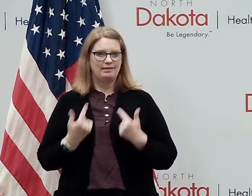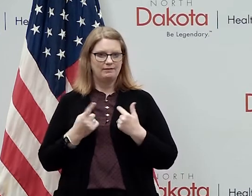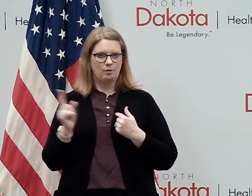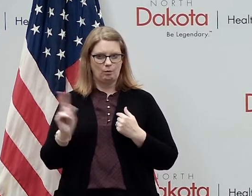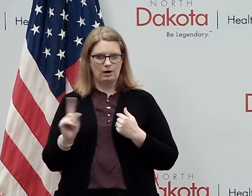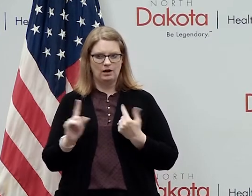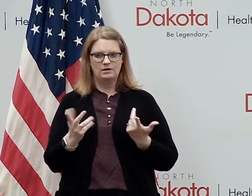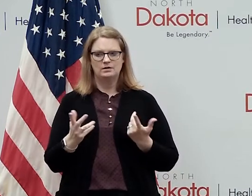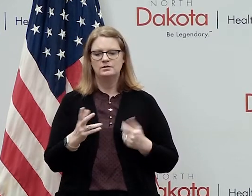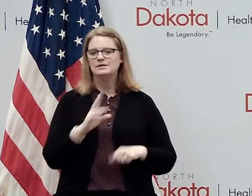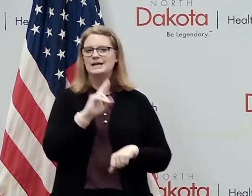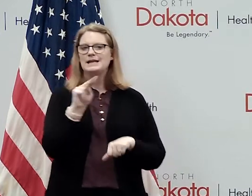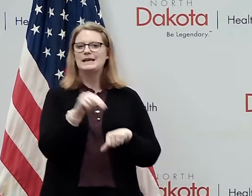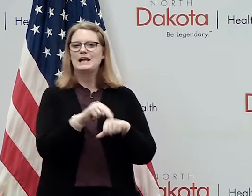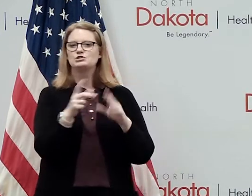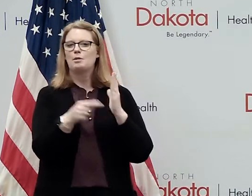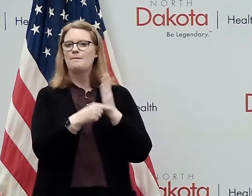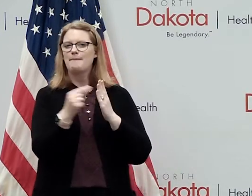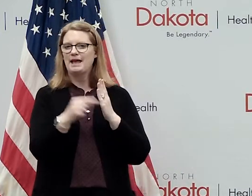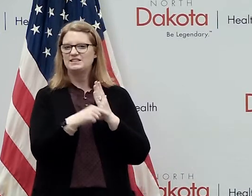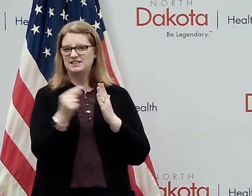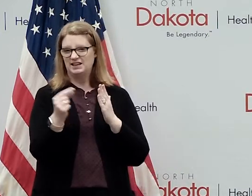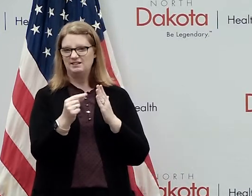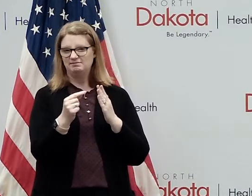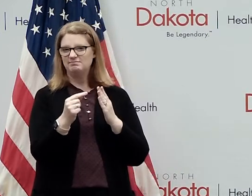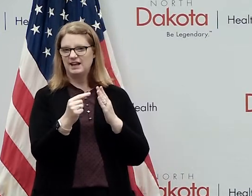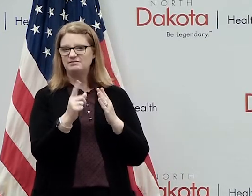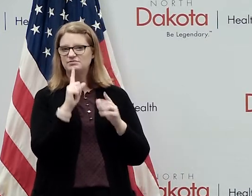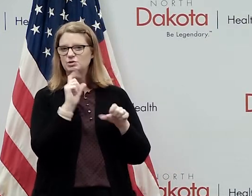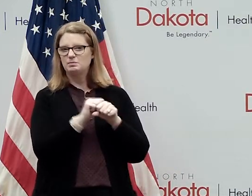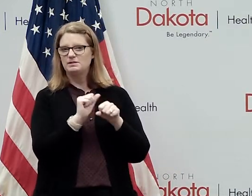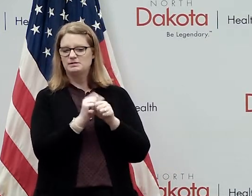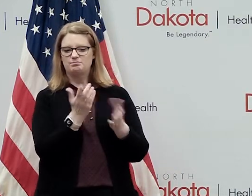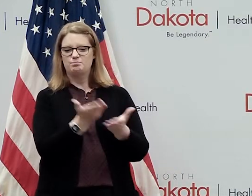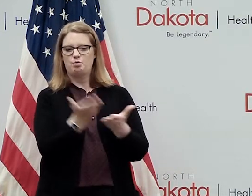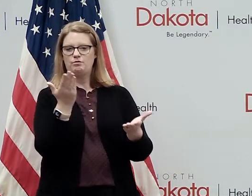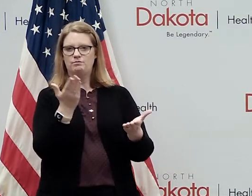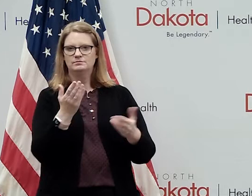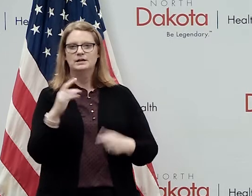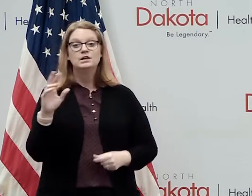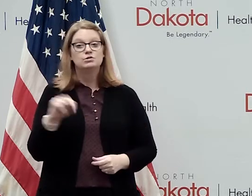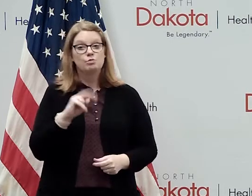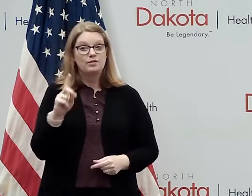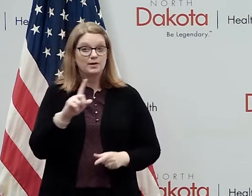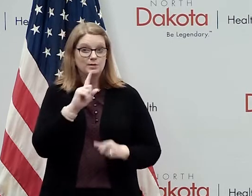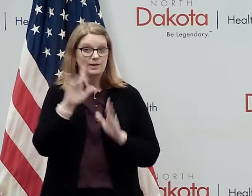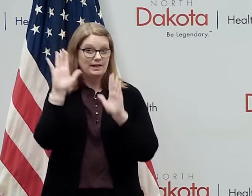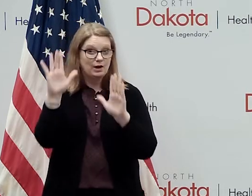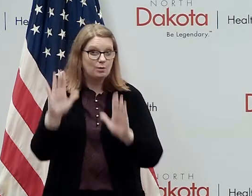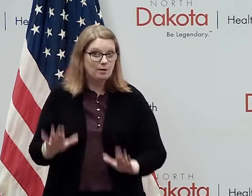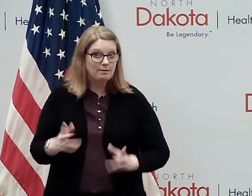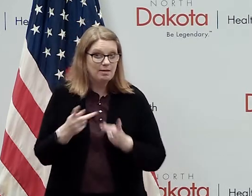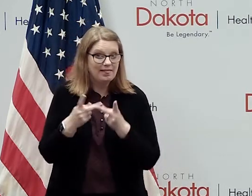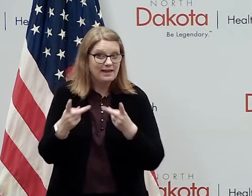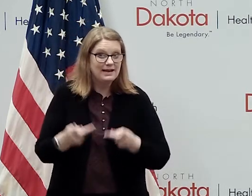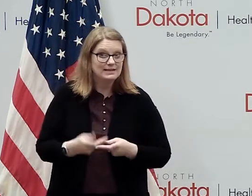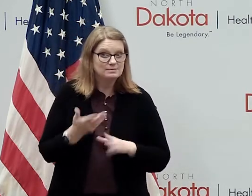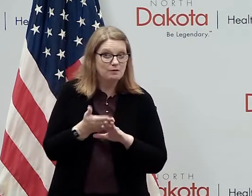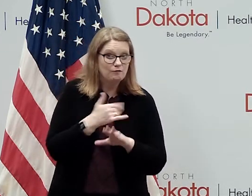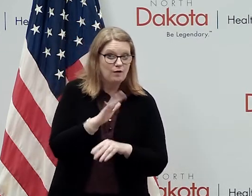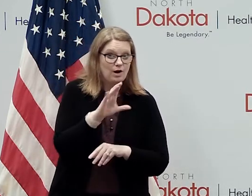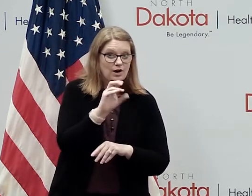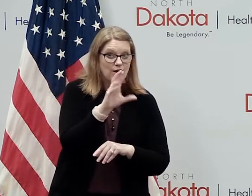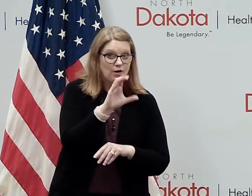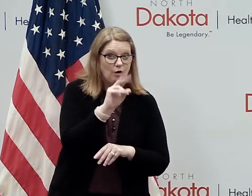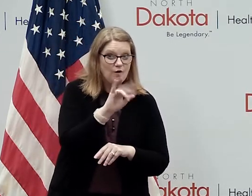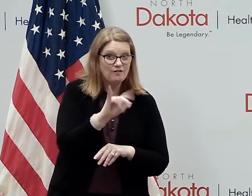national magazine confirm what all of us have known all along, which is North Dakota was a great place to be before COVID-19. It was a great place